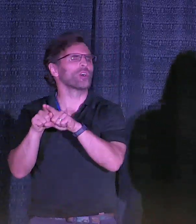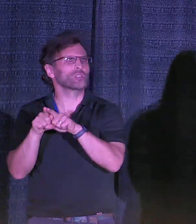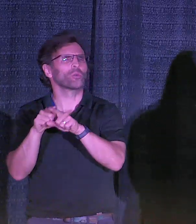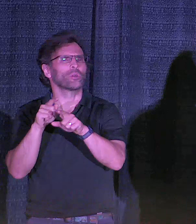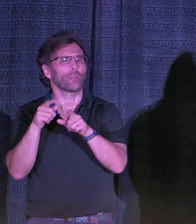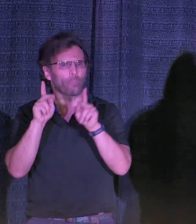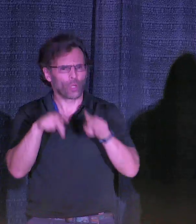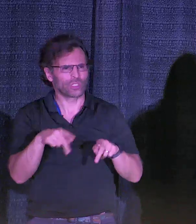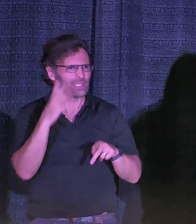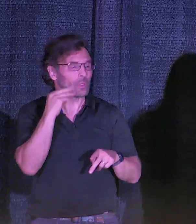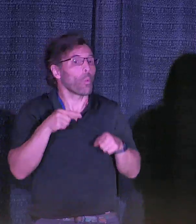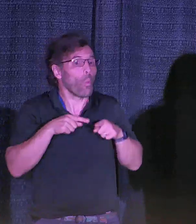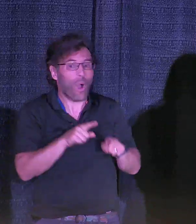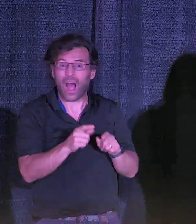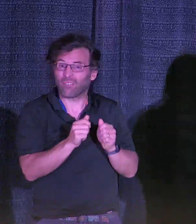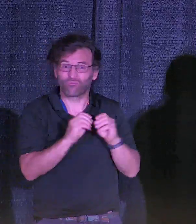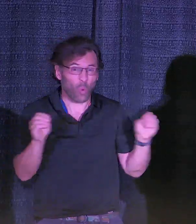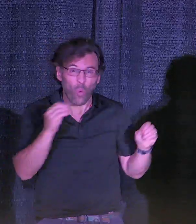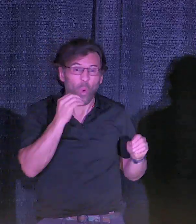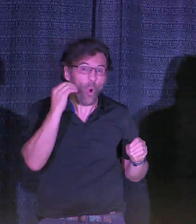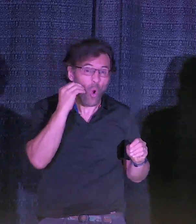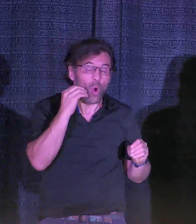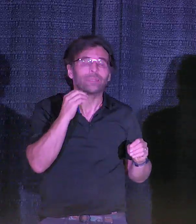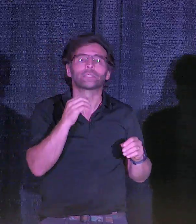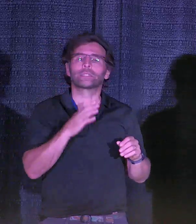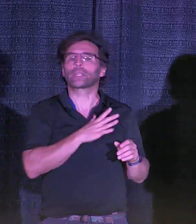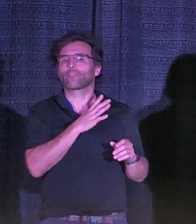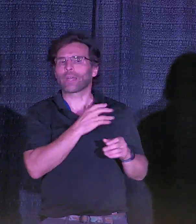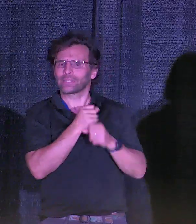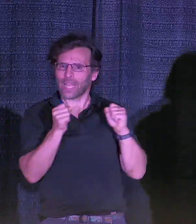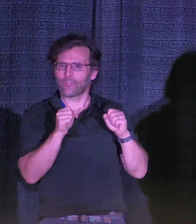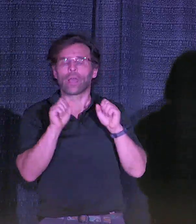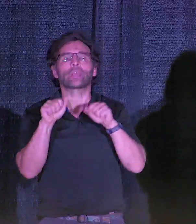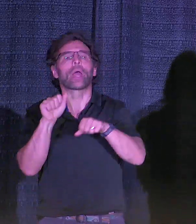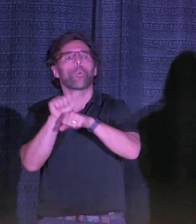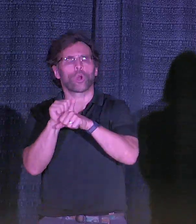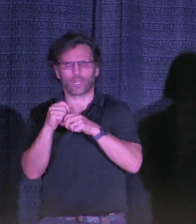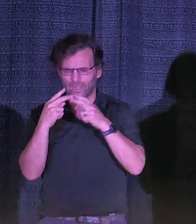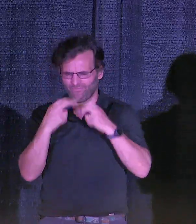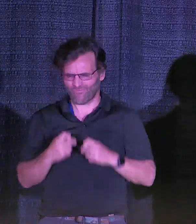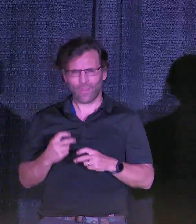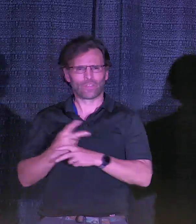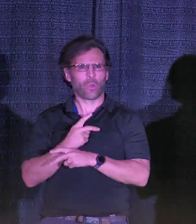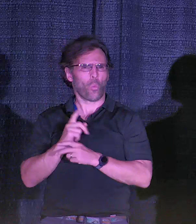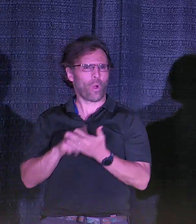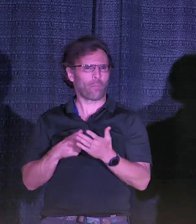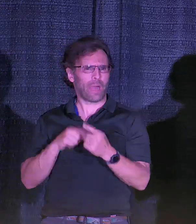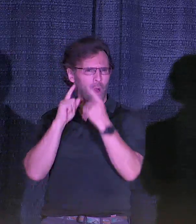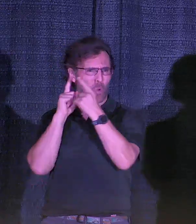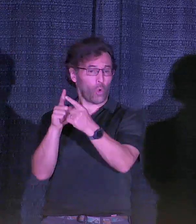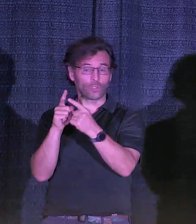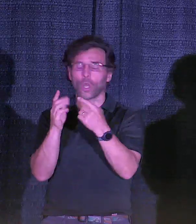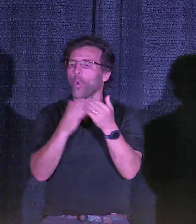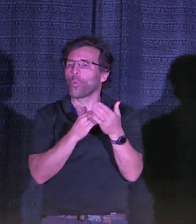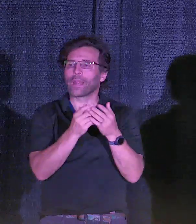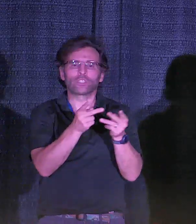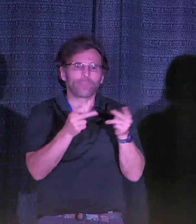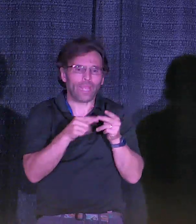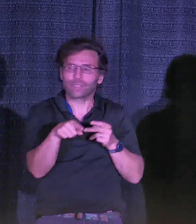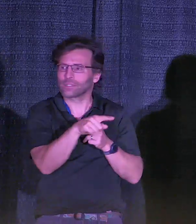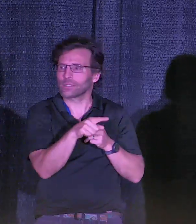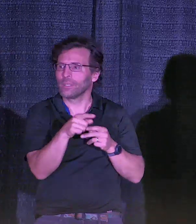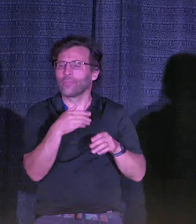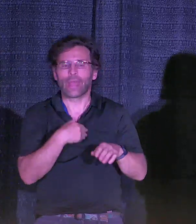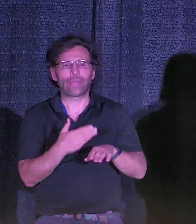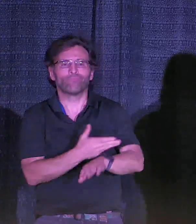homeless is dignified, safe, and includes the ability to work on self-identified goals. Whatever space they are in, they enhance